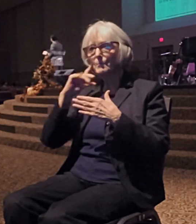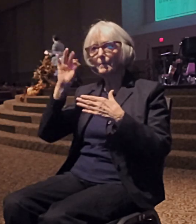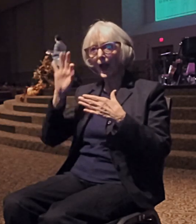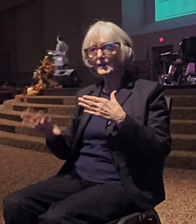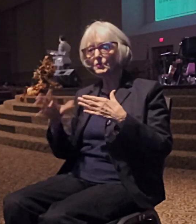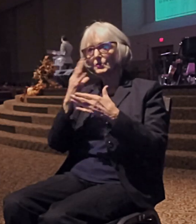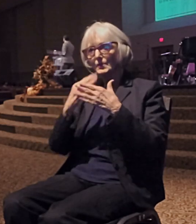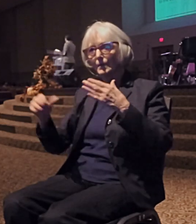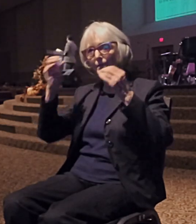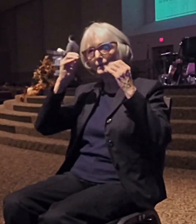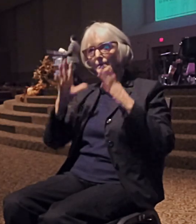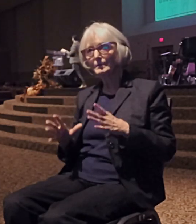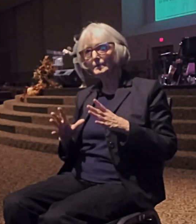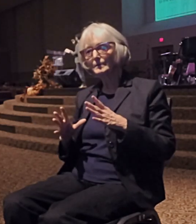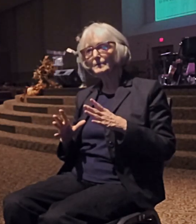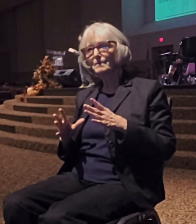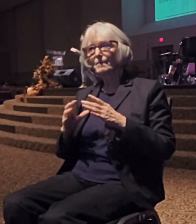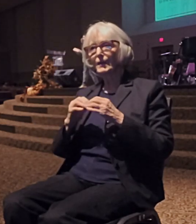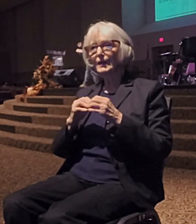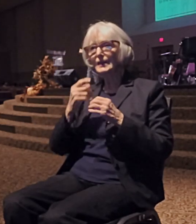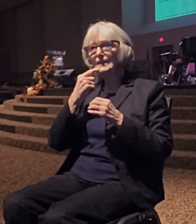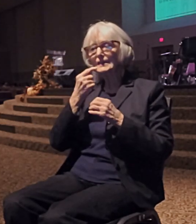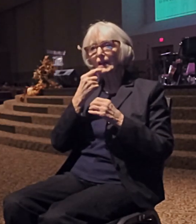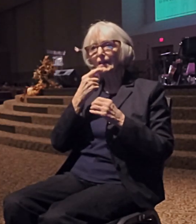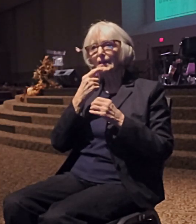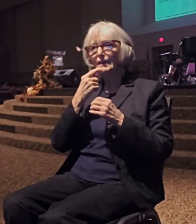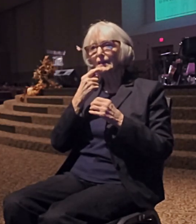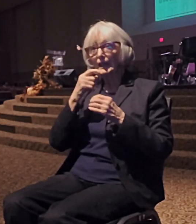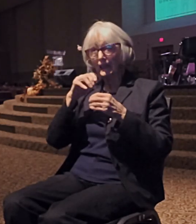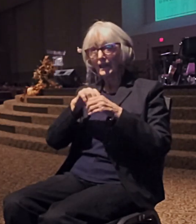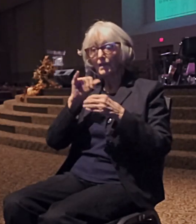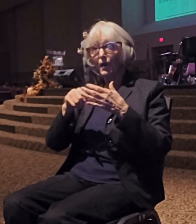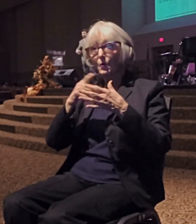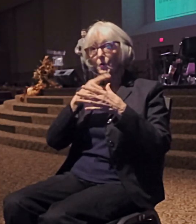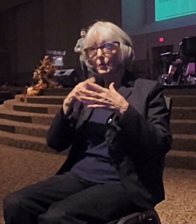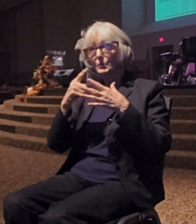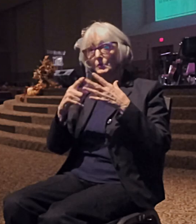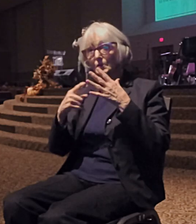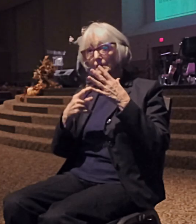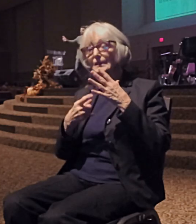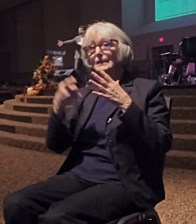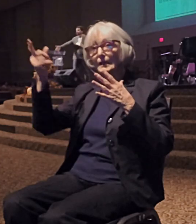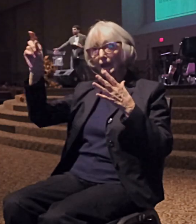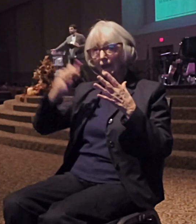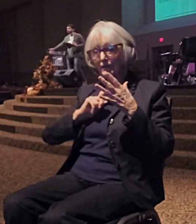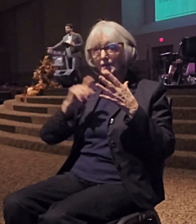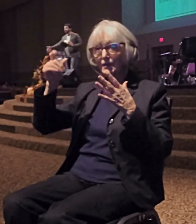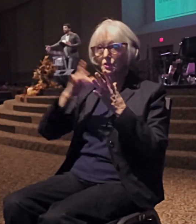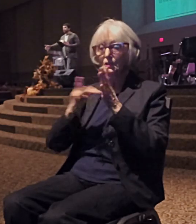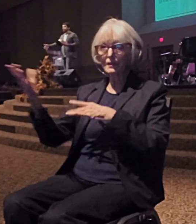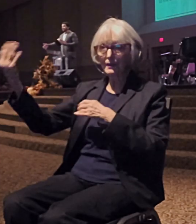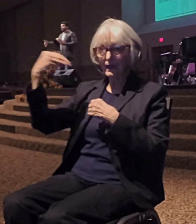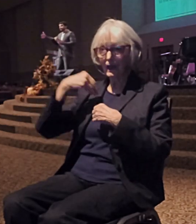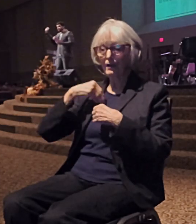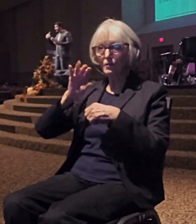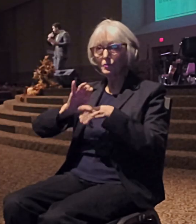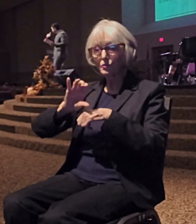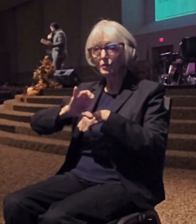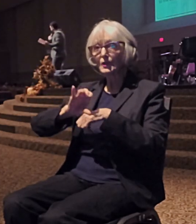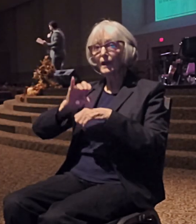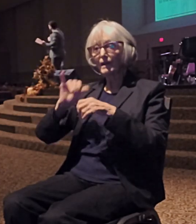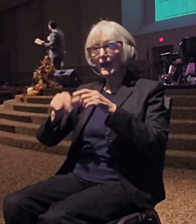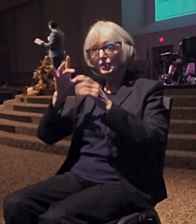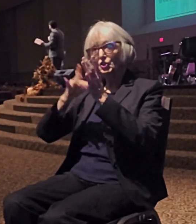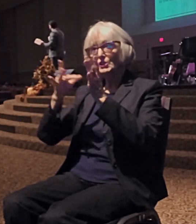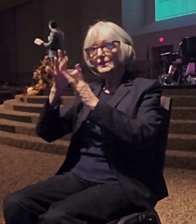and teachers. Here's where he says first. He says, in these gifts that Jesus has given to the church, that